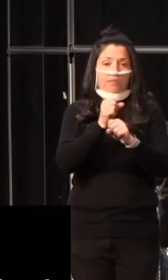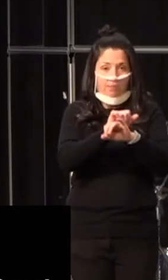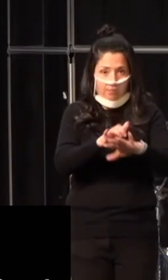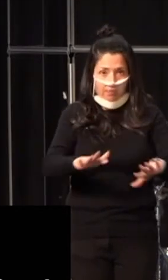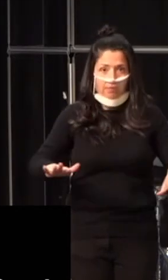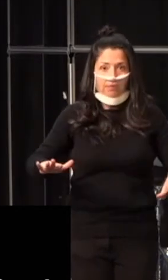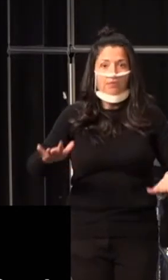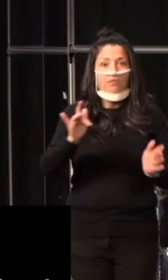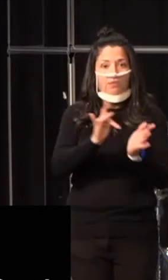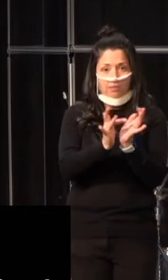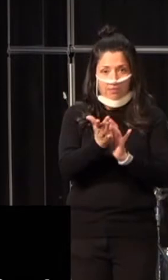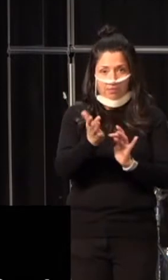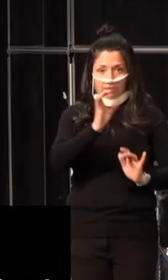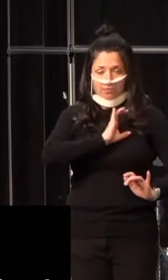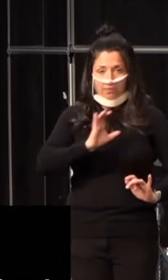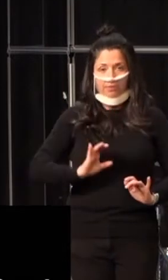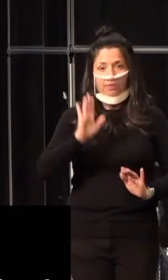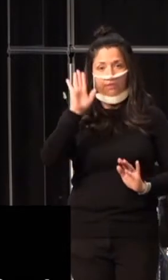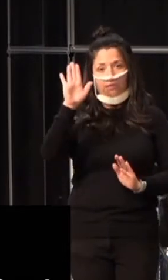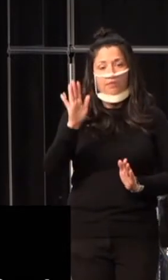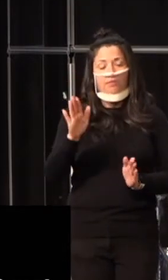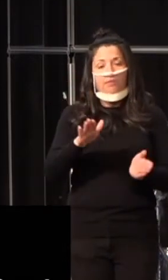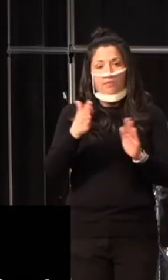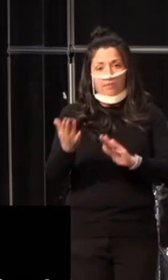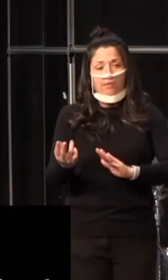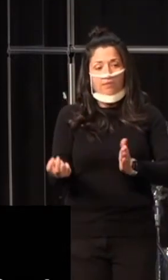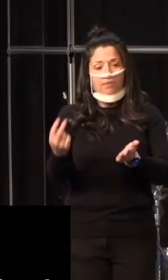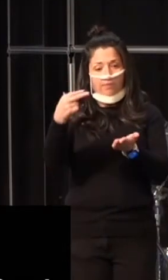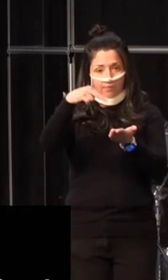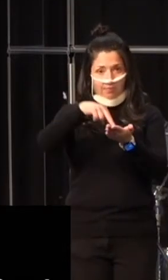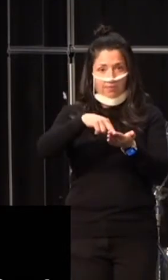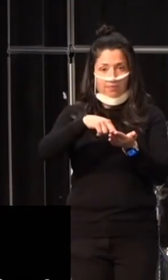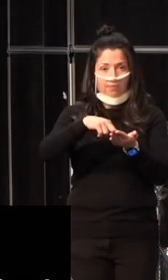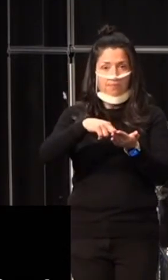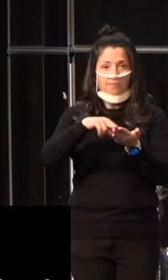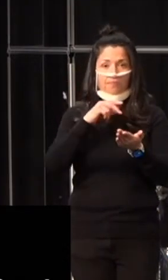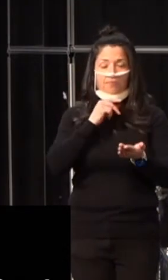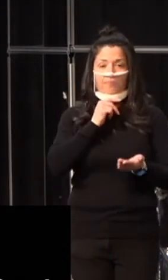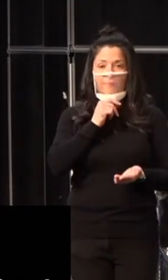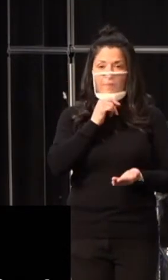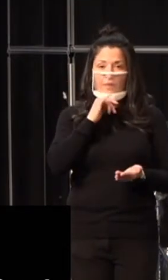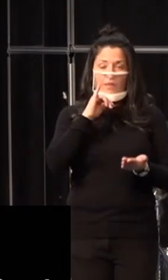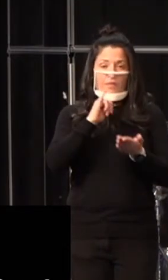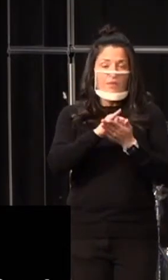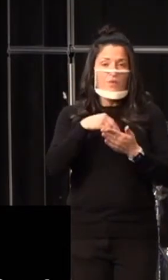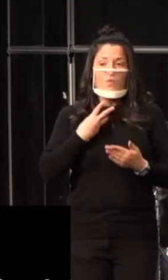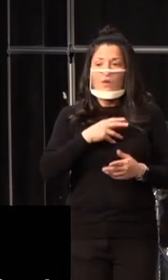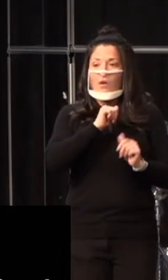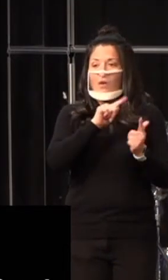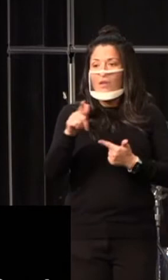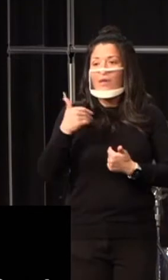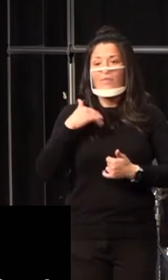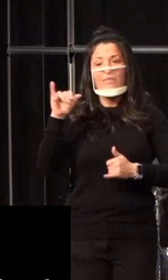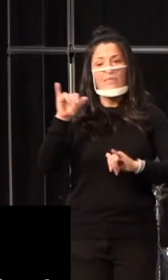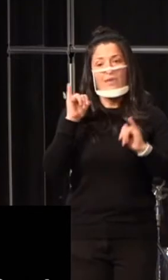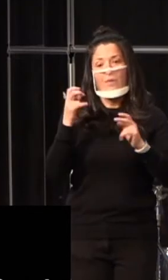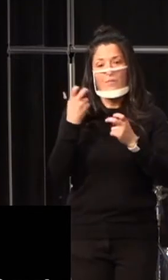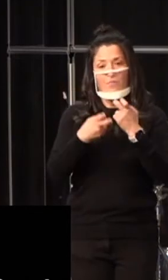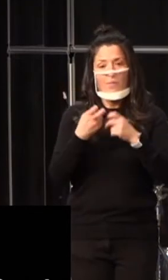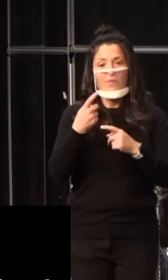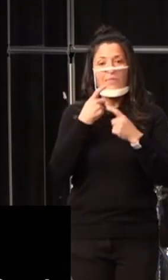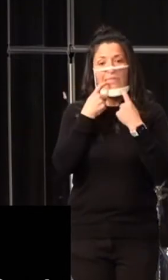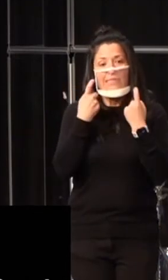resurrection. His blood was shed to wash us clean. And that's a problem all of us have. We all have the sin problem, yet the good news of the